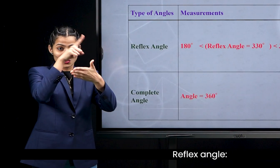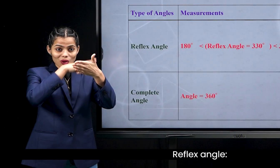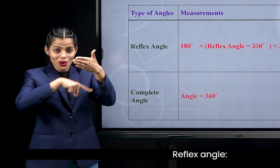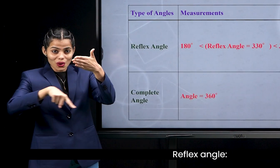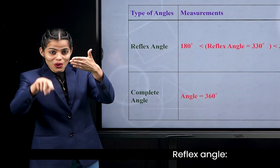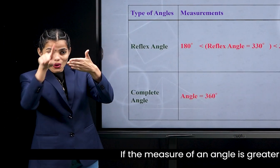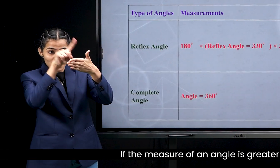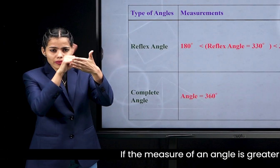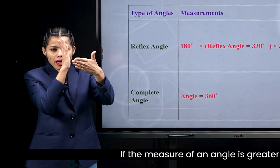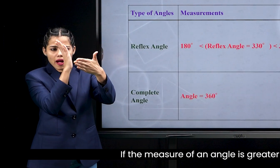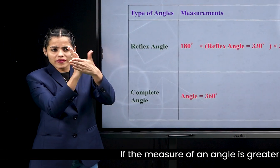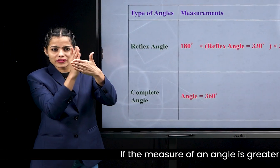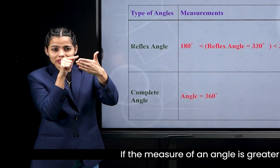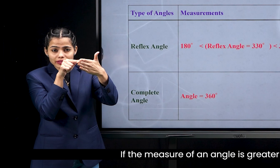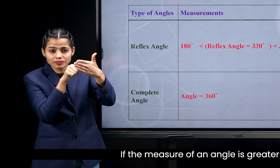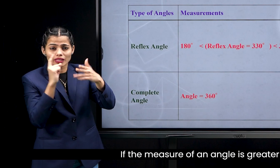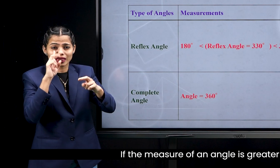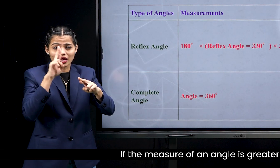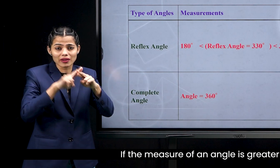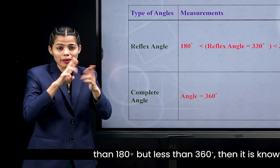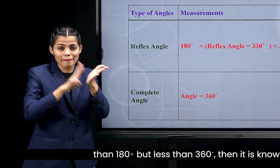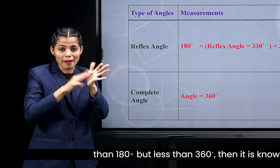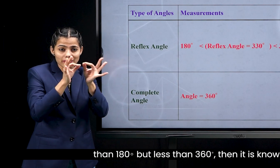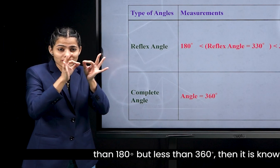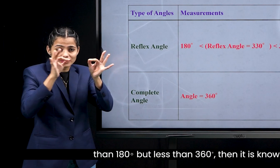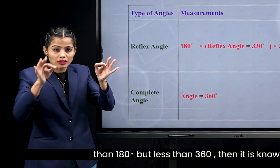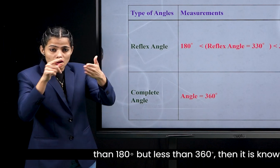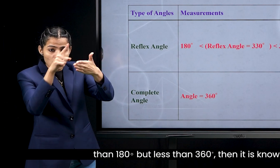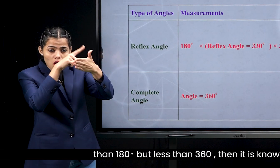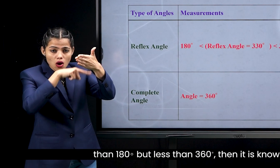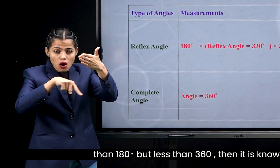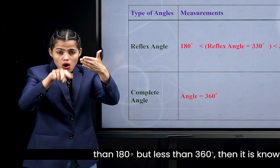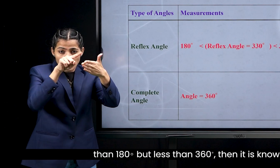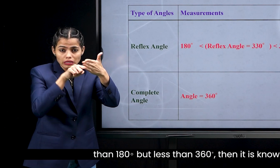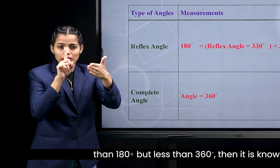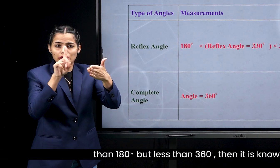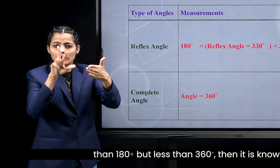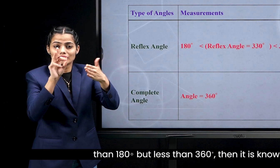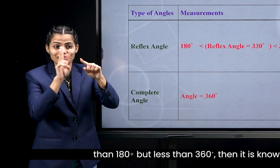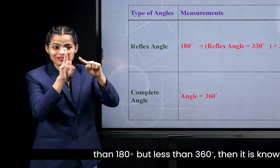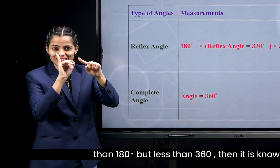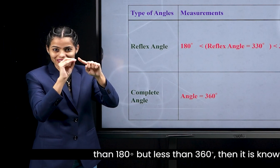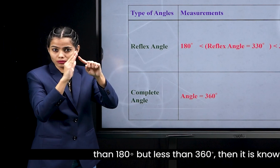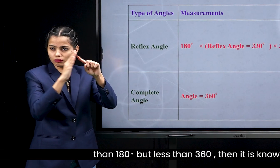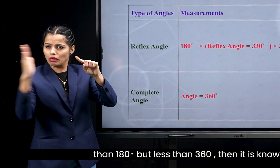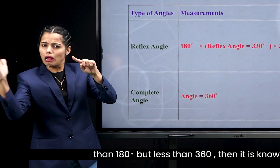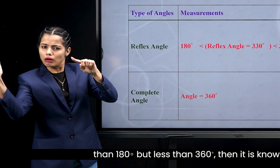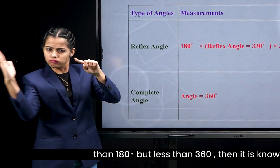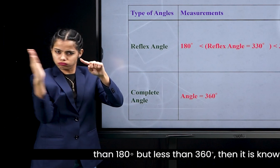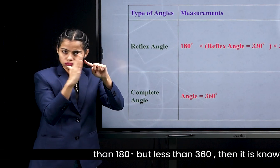Reflex angle. If the measure of an angle is greater than 180 degree but less than 360 degree, then it is known as